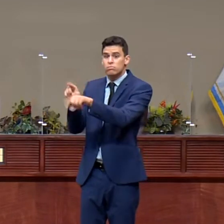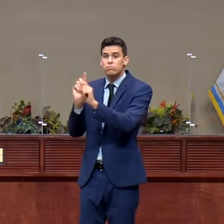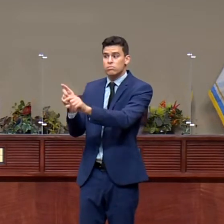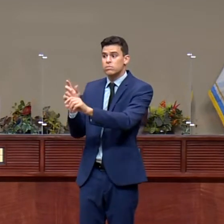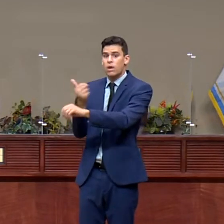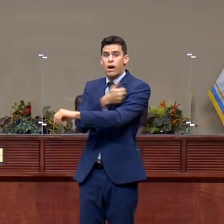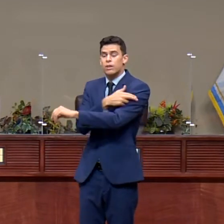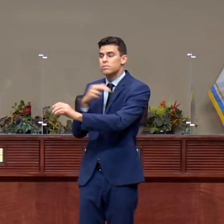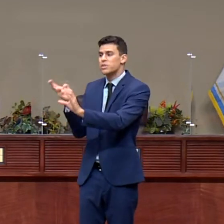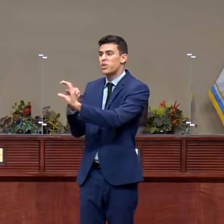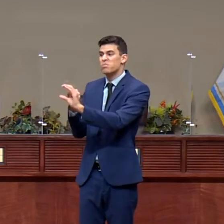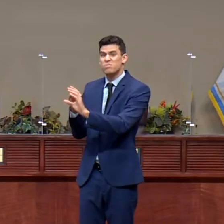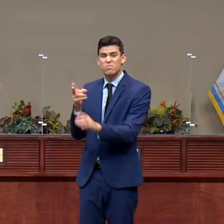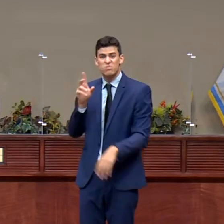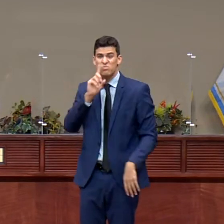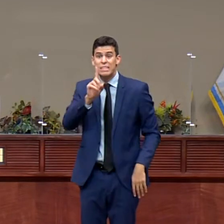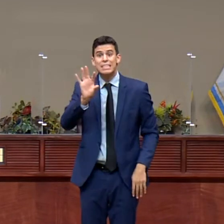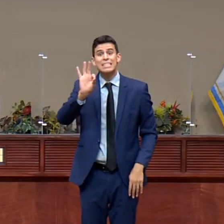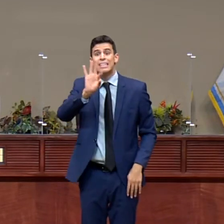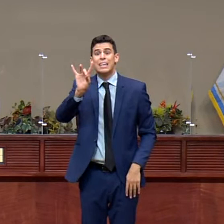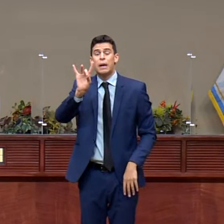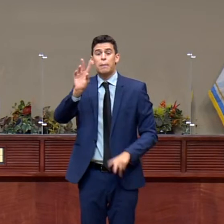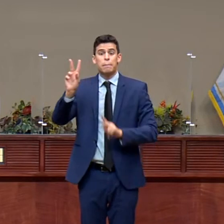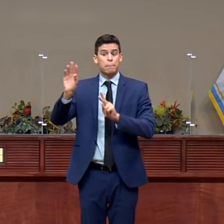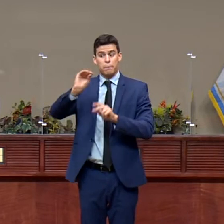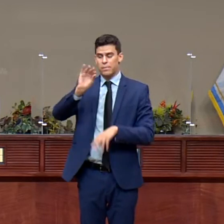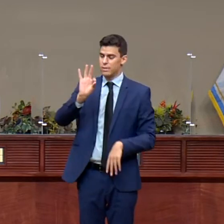those people are unvaccinated.